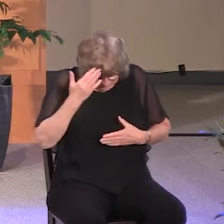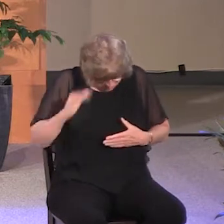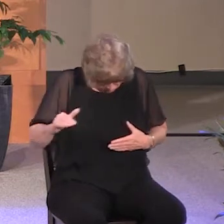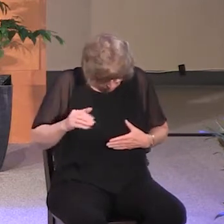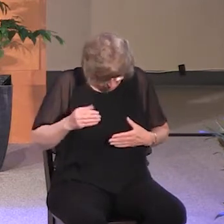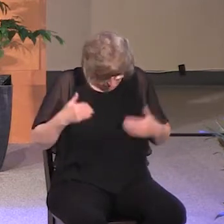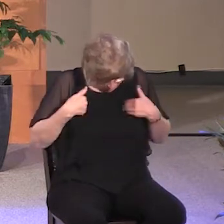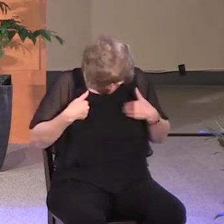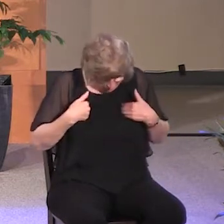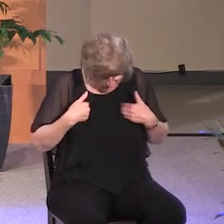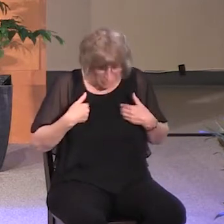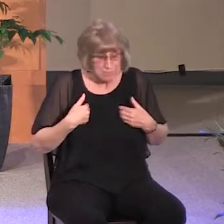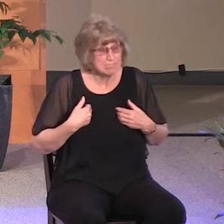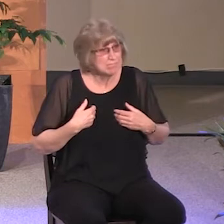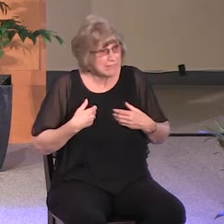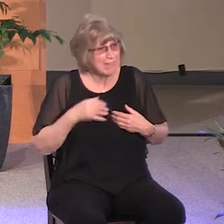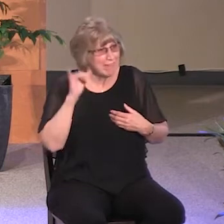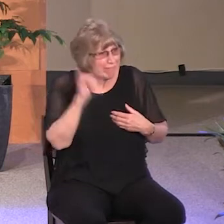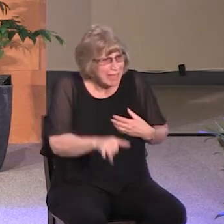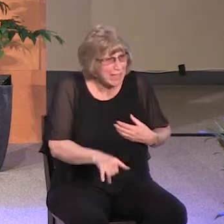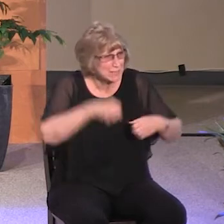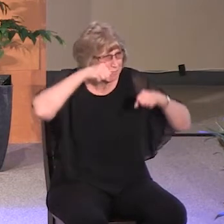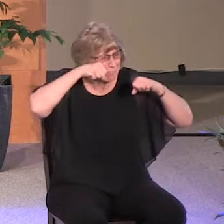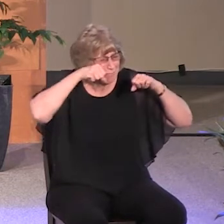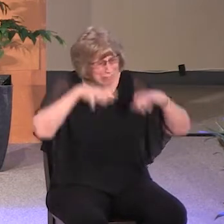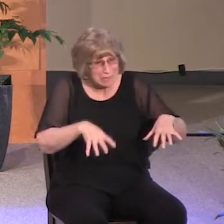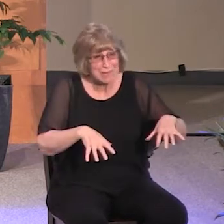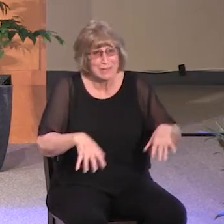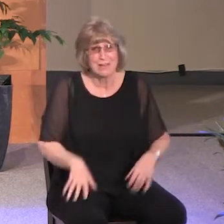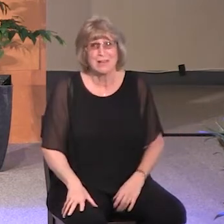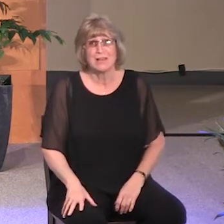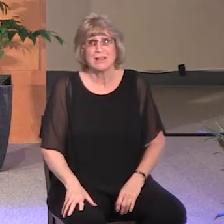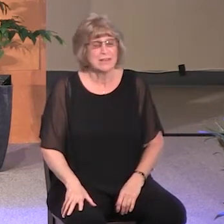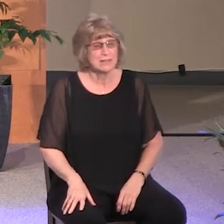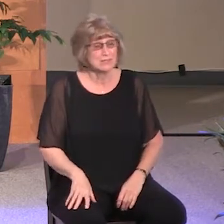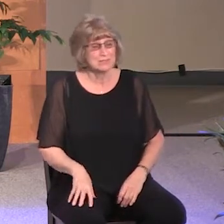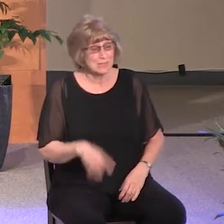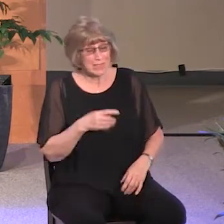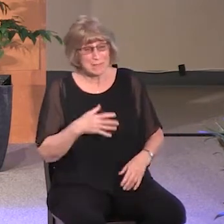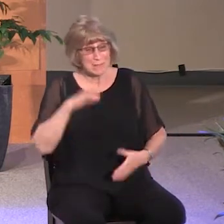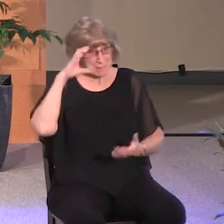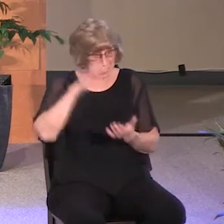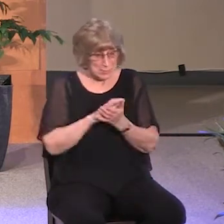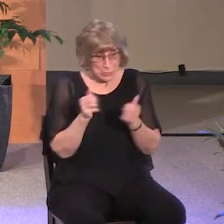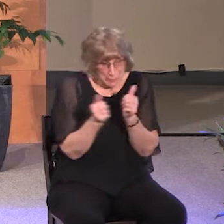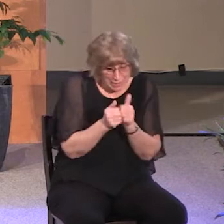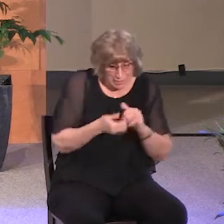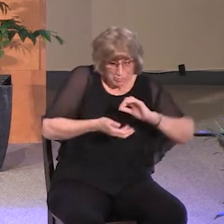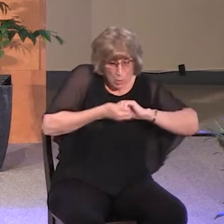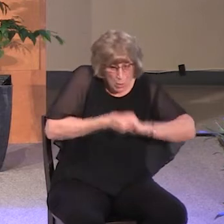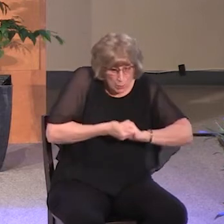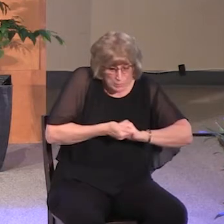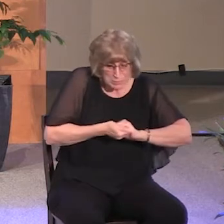had. That's what I'm talking about. You know, when Graham's there with me and he's holding my hand and I'm trying to like get a grip, I'm like,